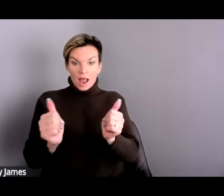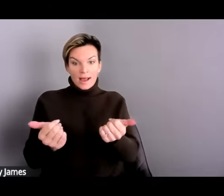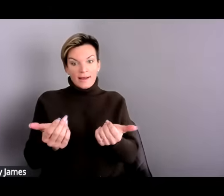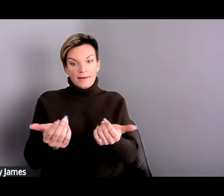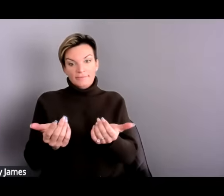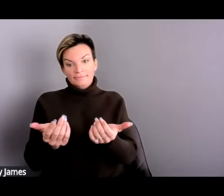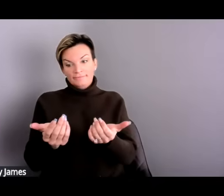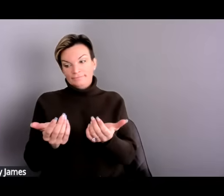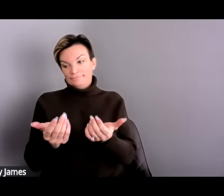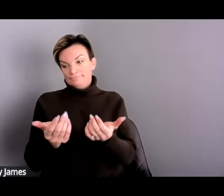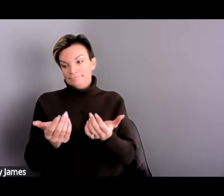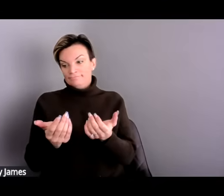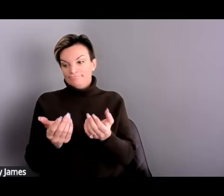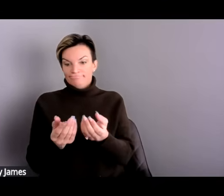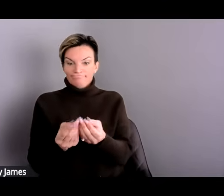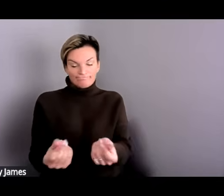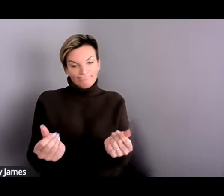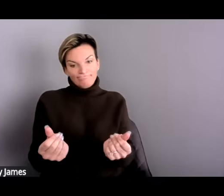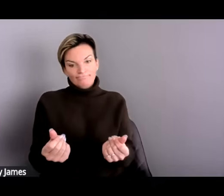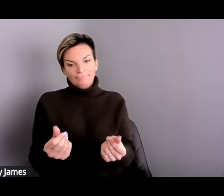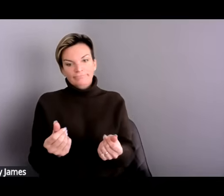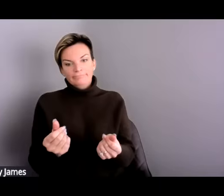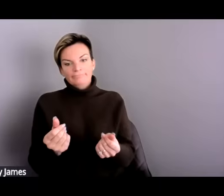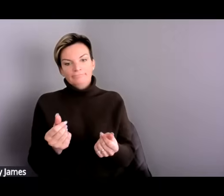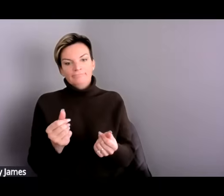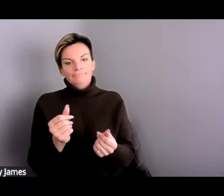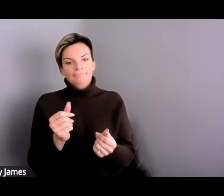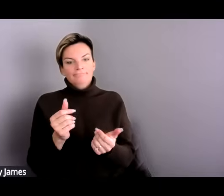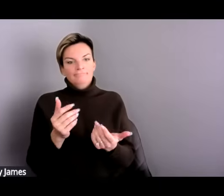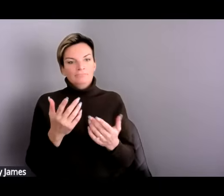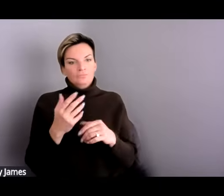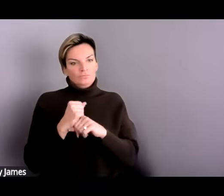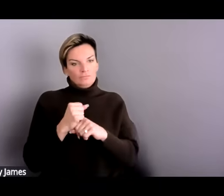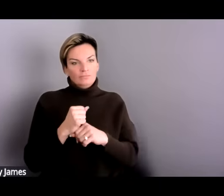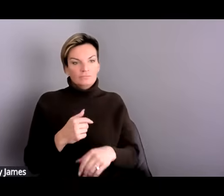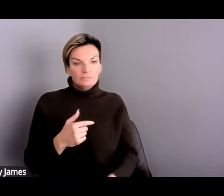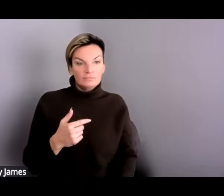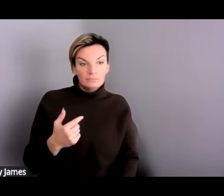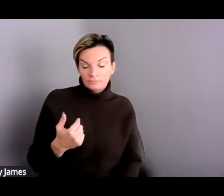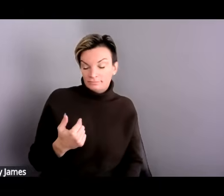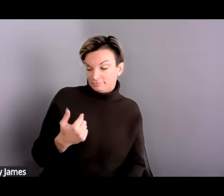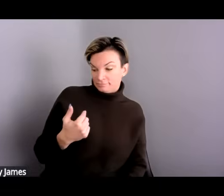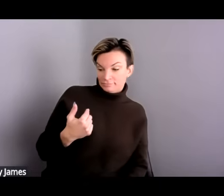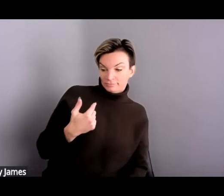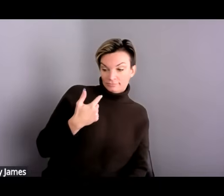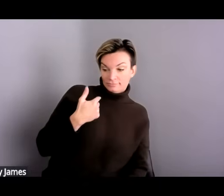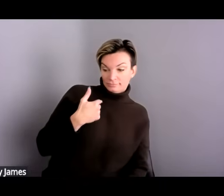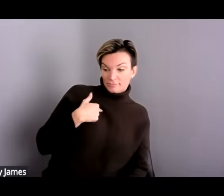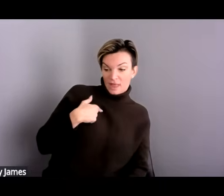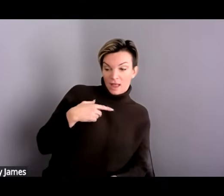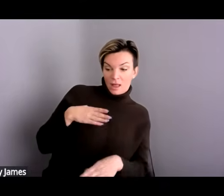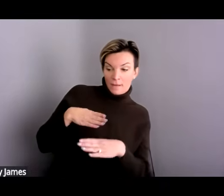at least put some guardrails in? I am naturally opposed to what you're proposing.